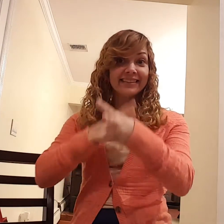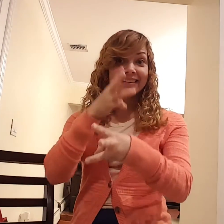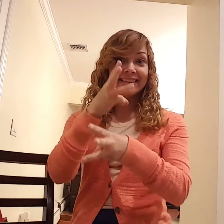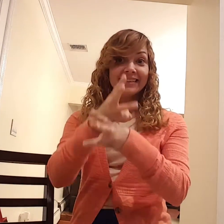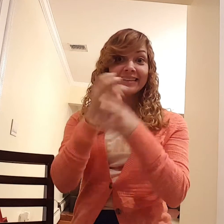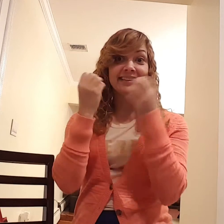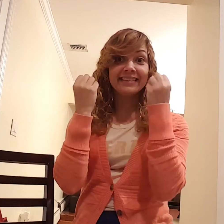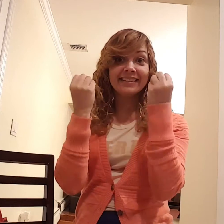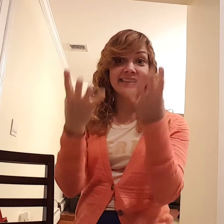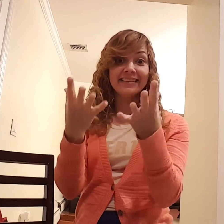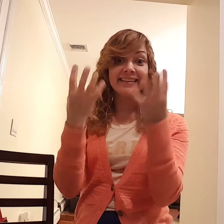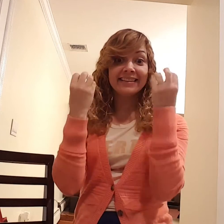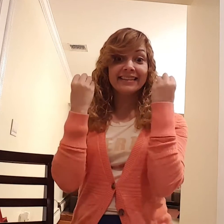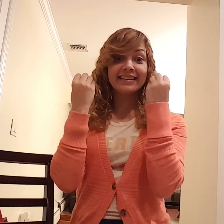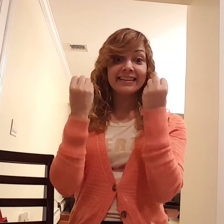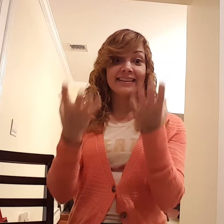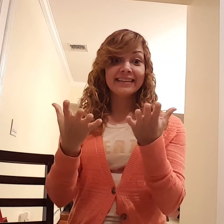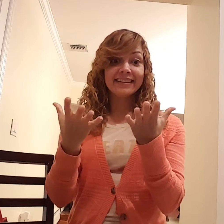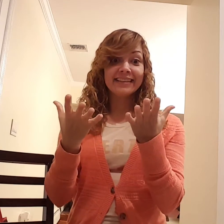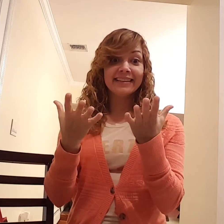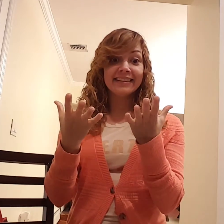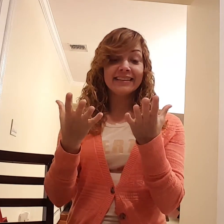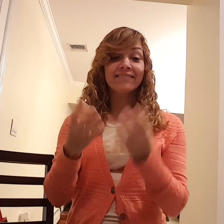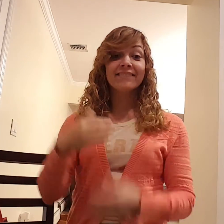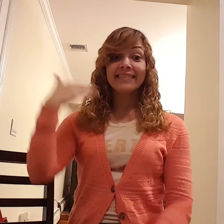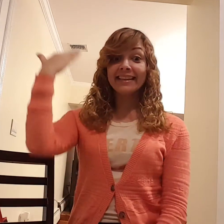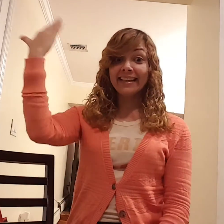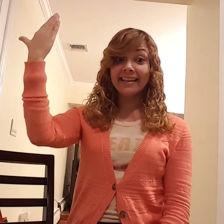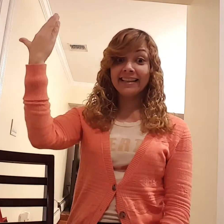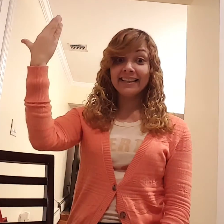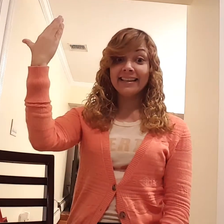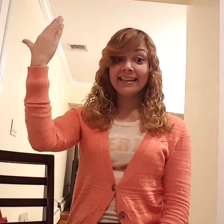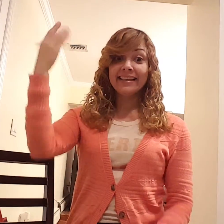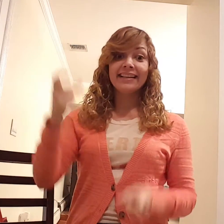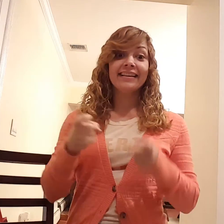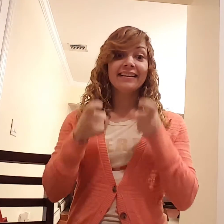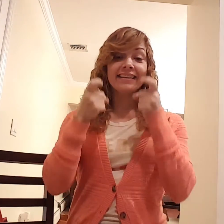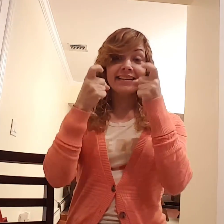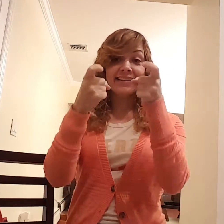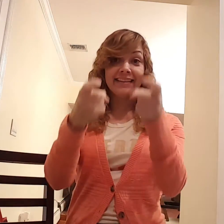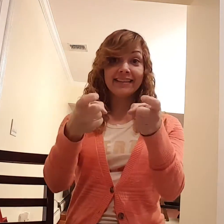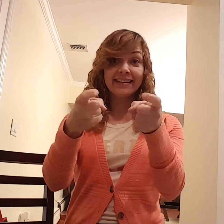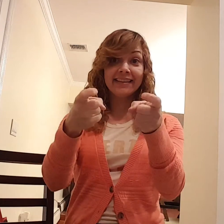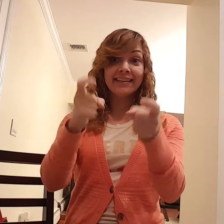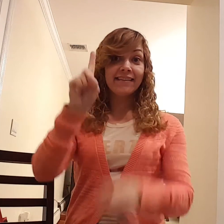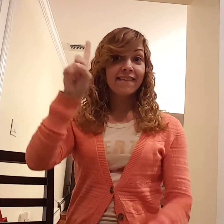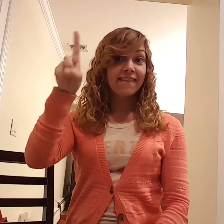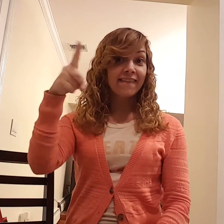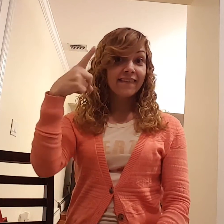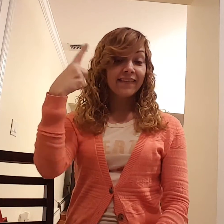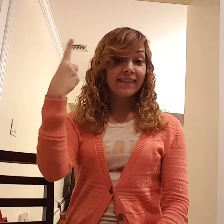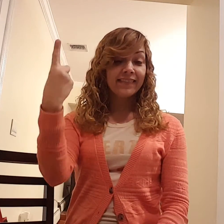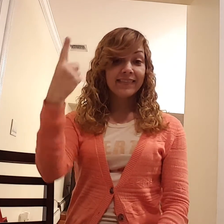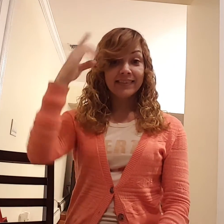world so much that he gave his only